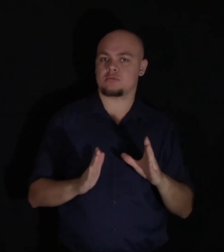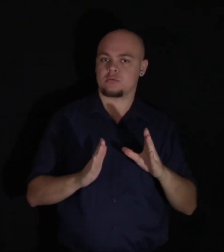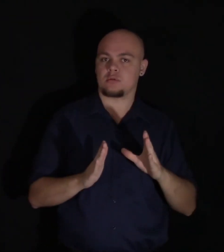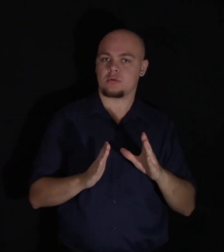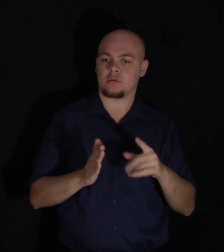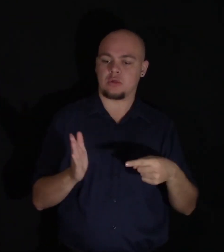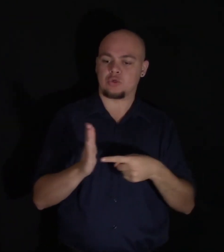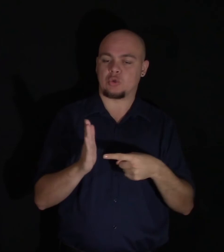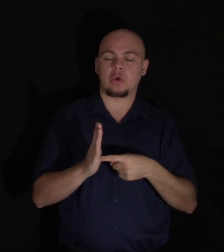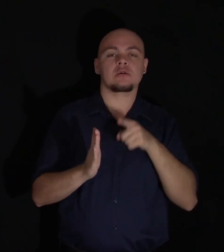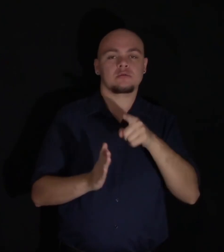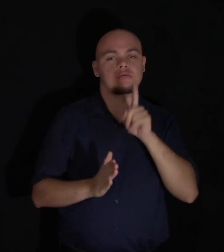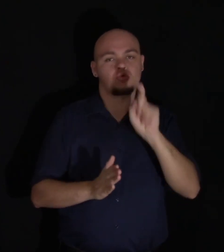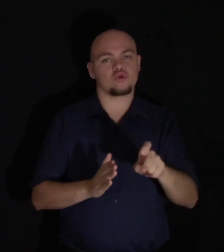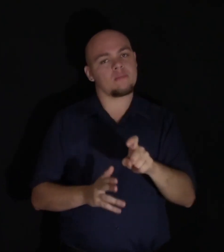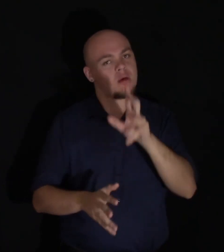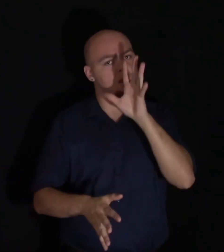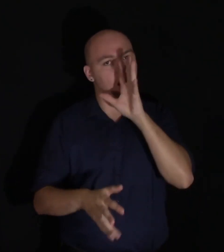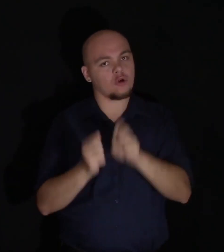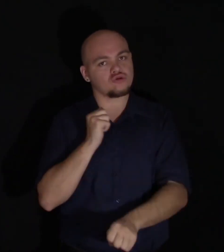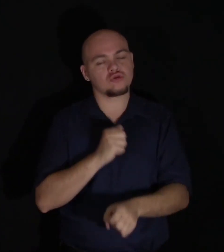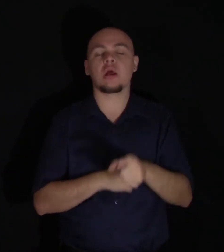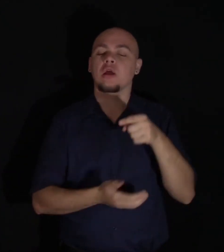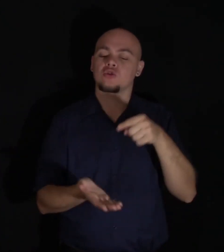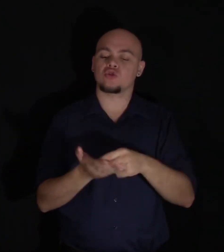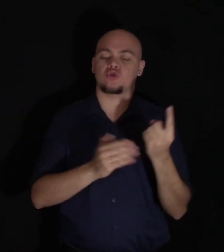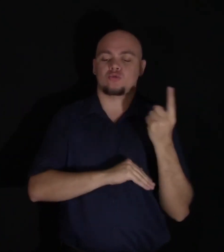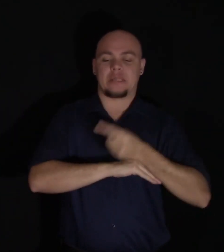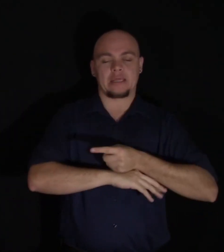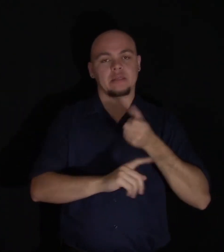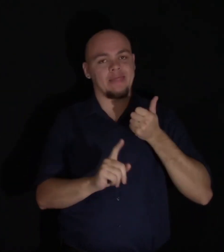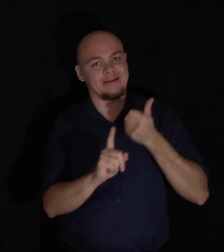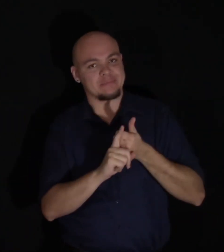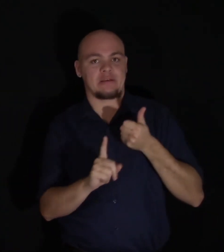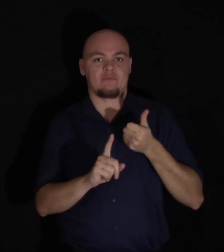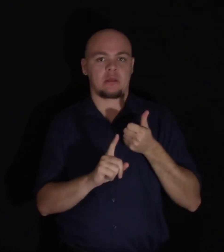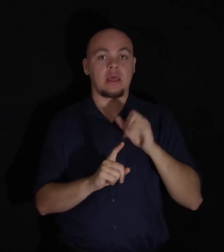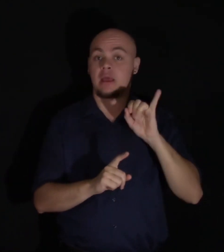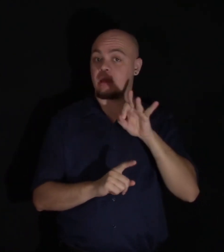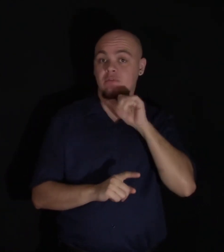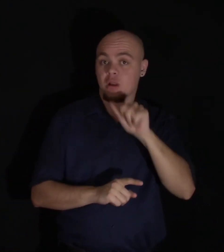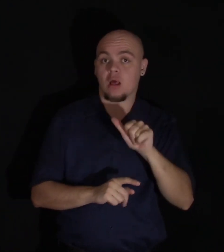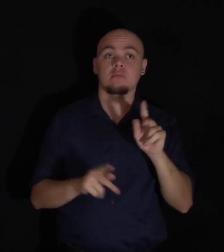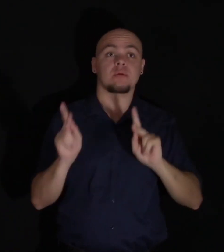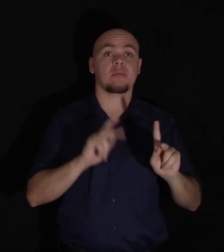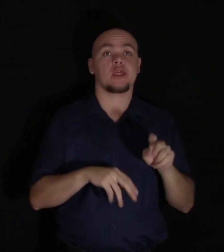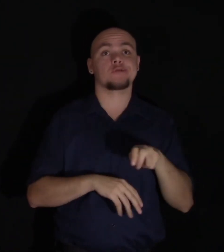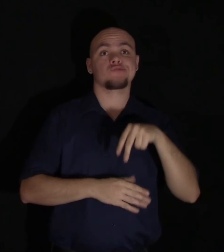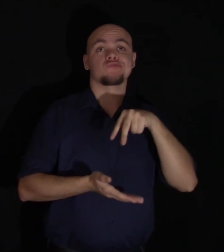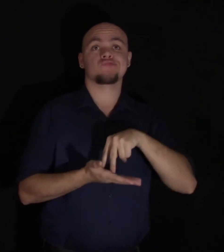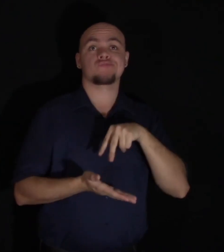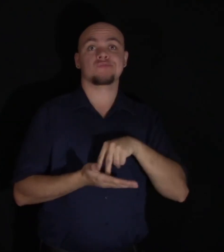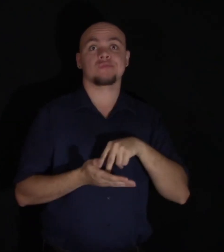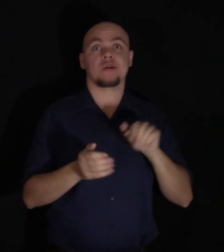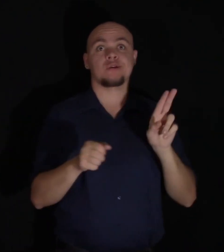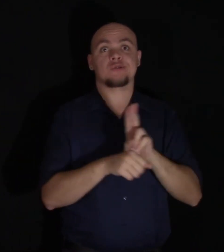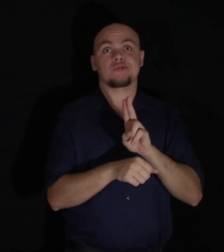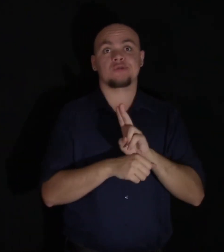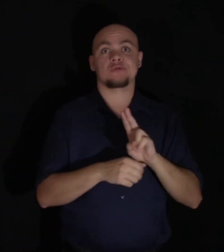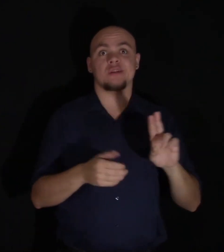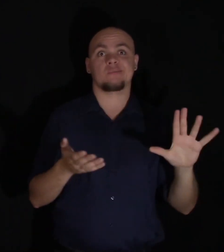be harsh. Deadlines are deadlines. Otherwise, you're going to end up standing in front of a bunch of people with construction